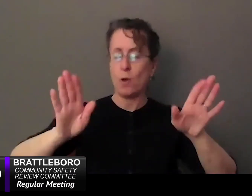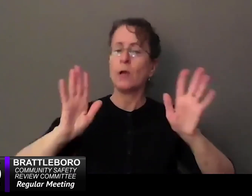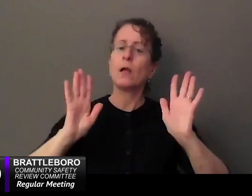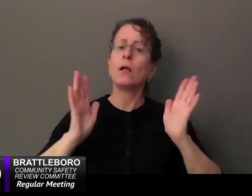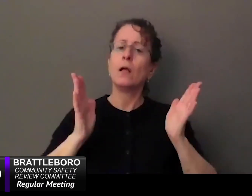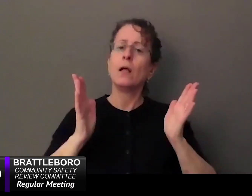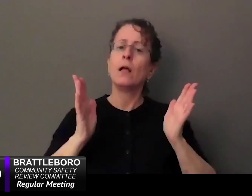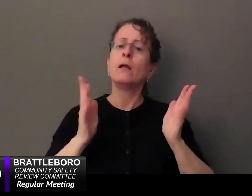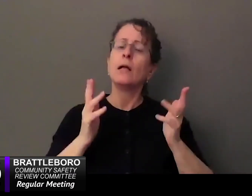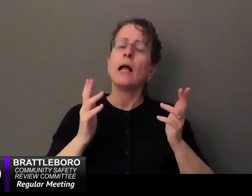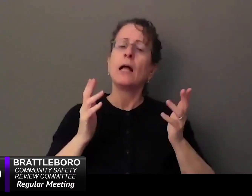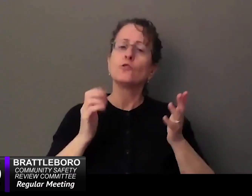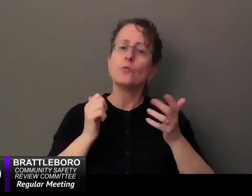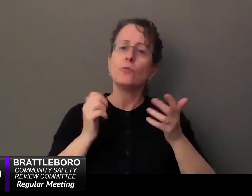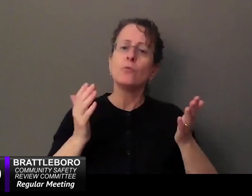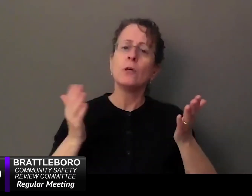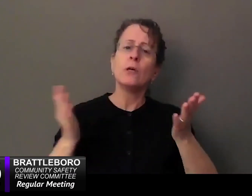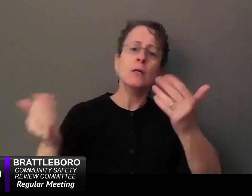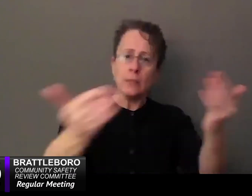engagement.